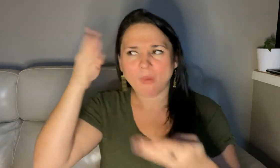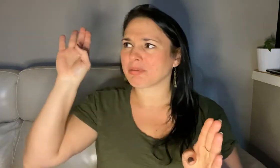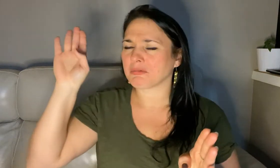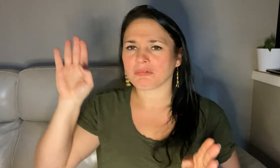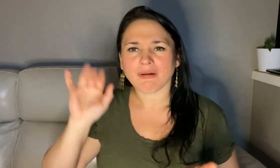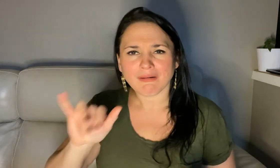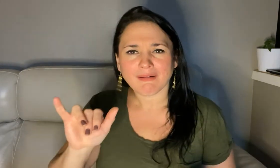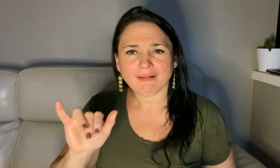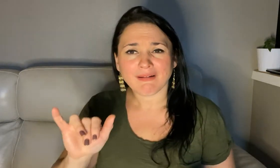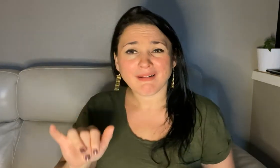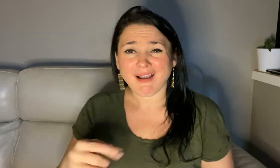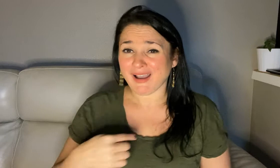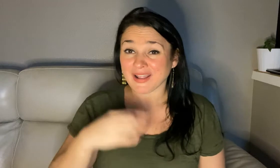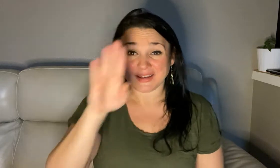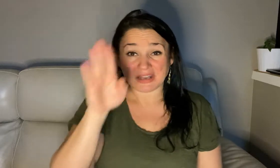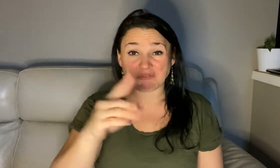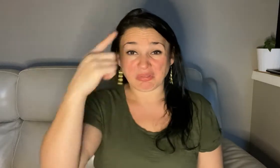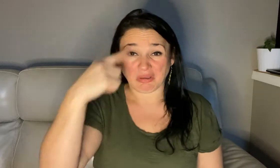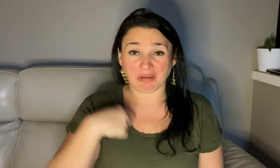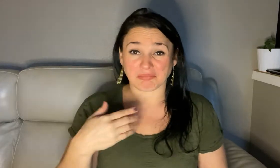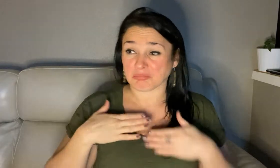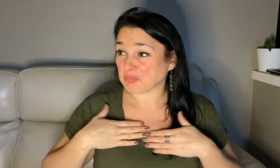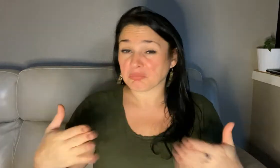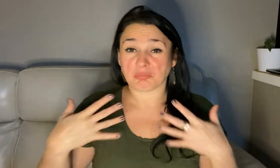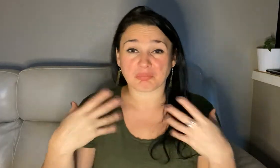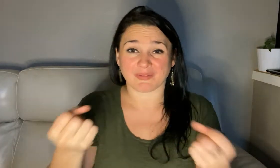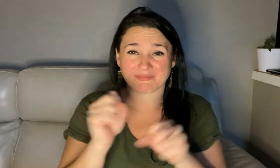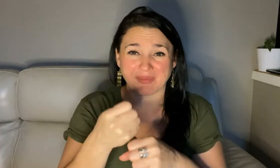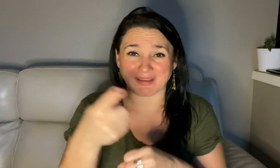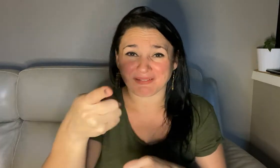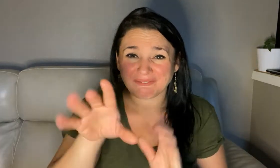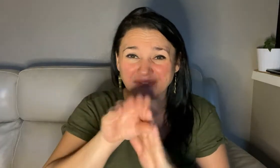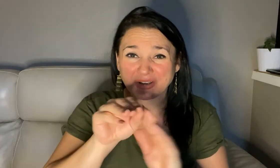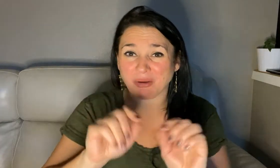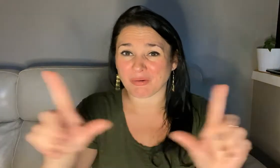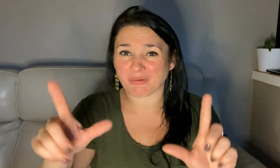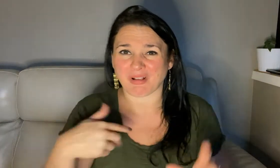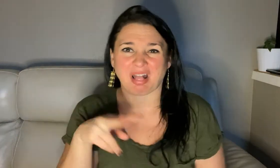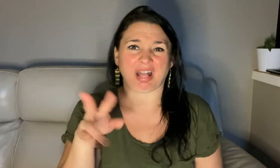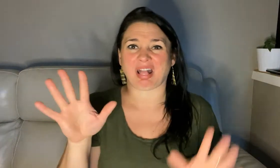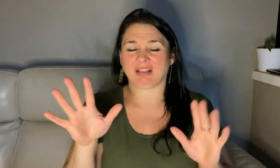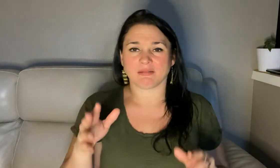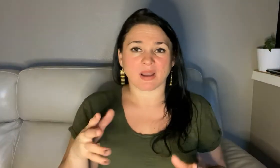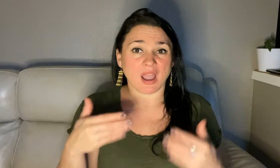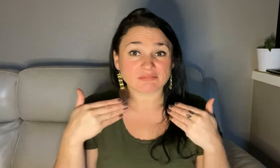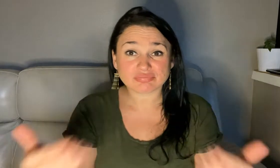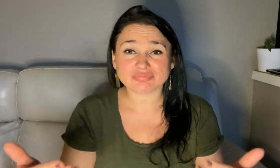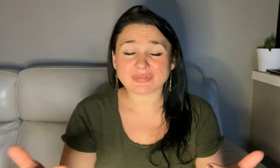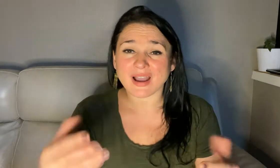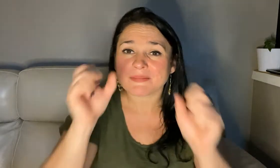as a new, look at a new structure. Open your mind and your heart. I never thought I'd be brave enough to make videos and